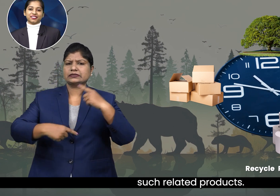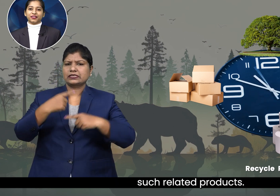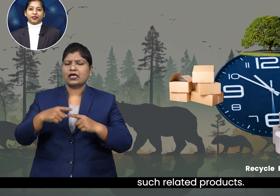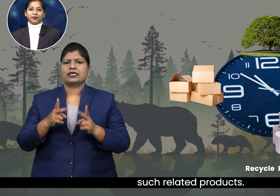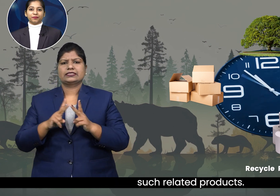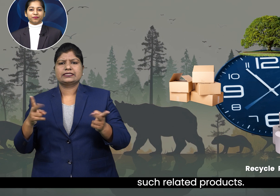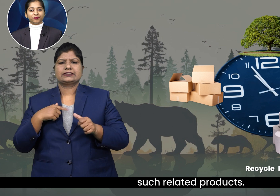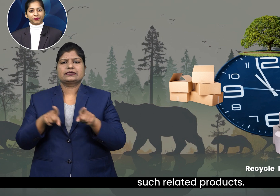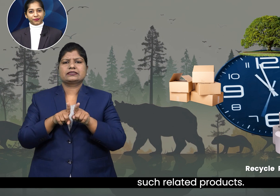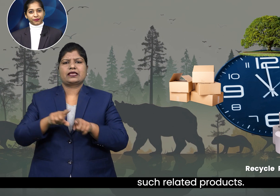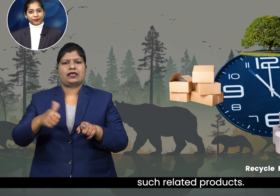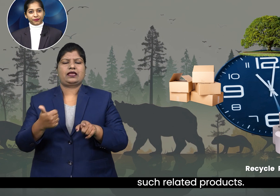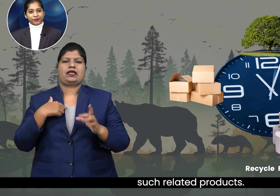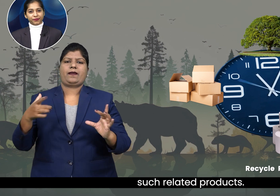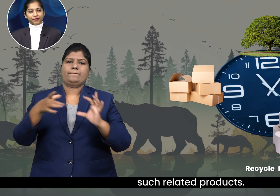products.